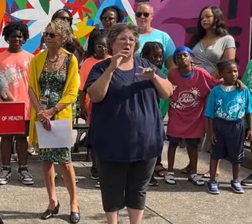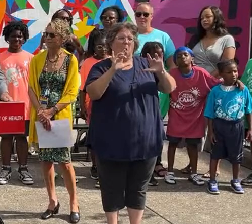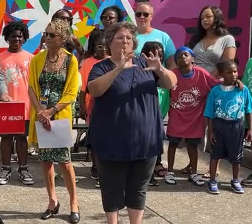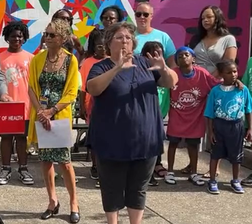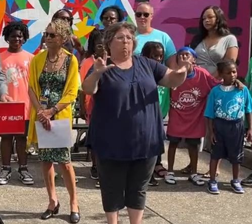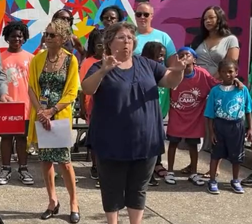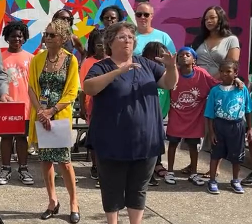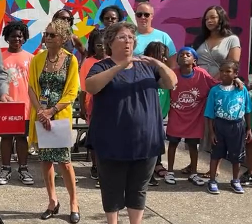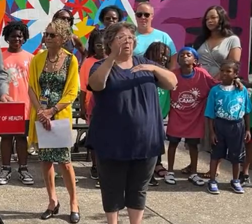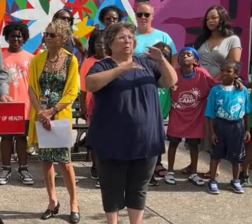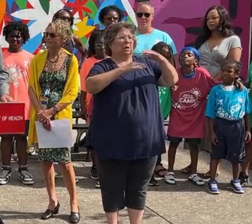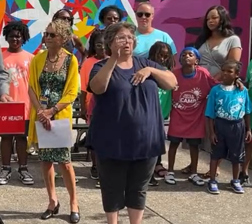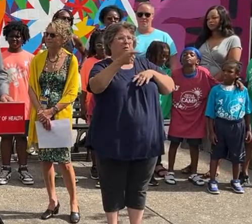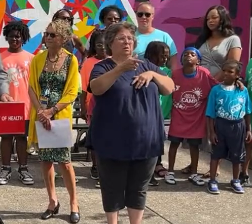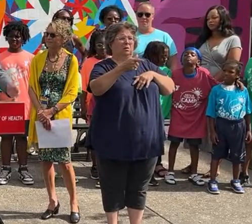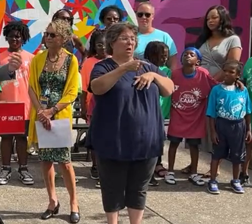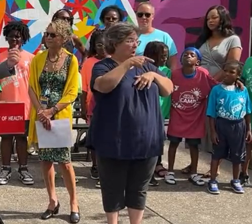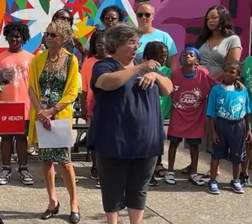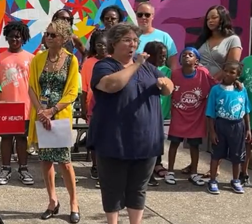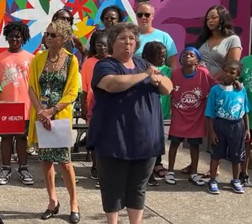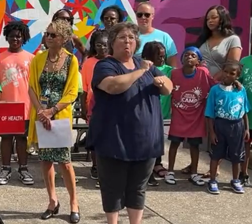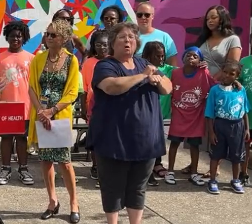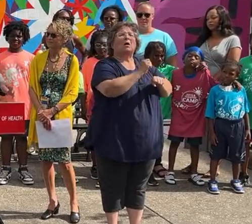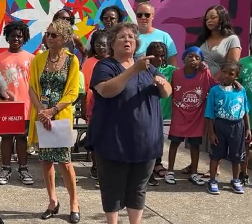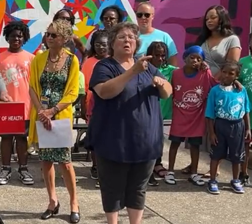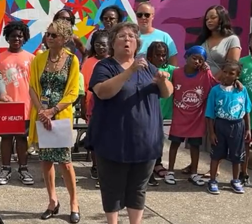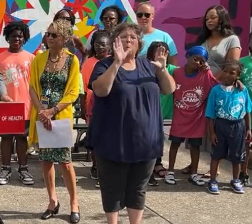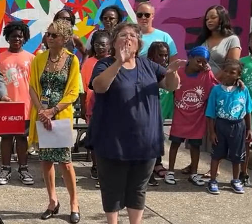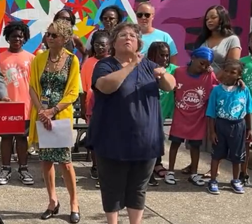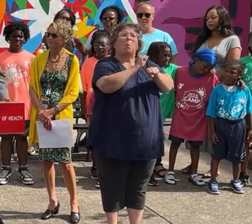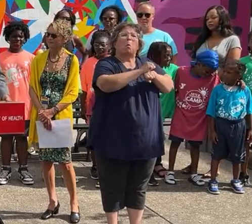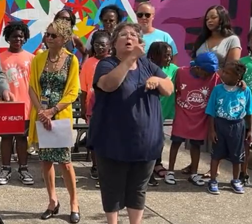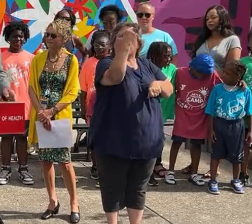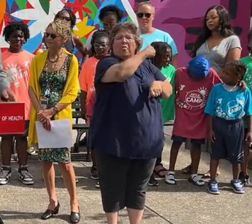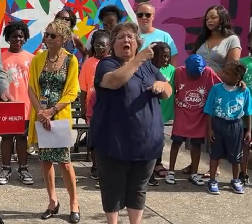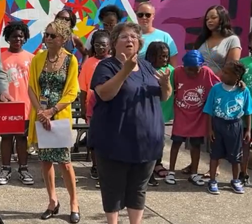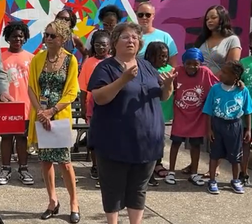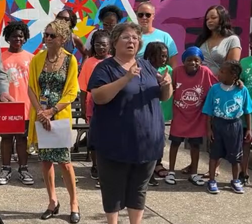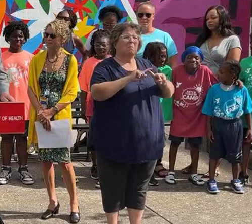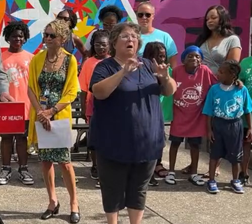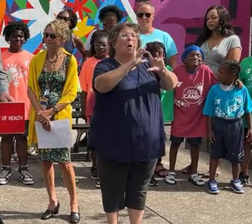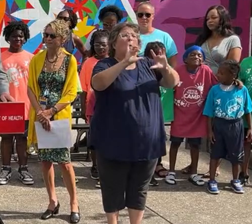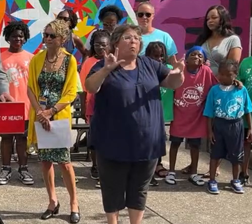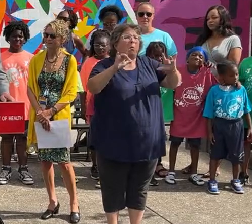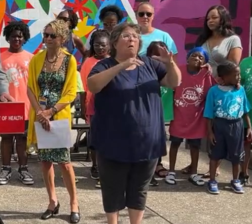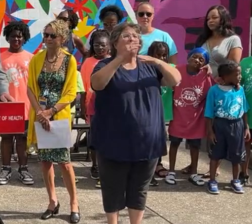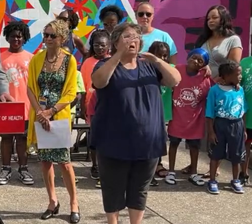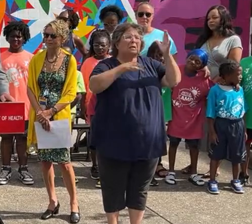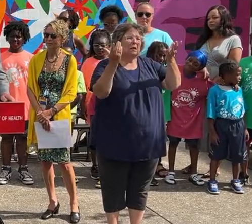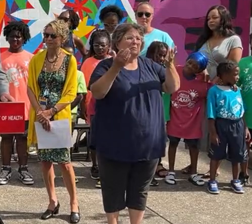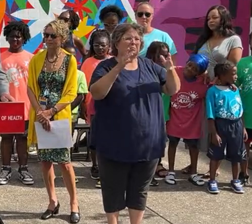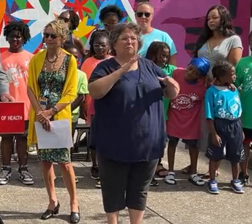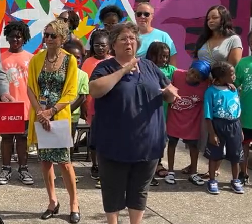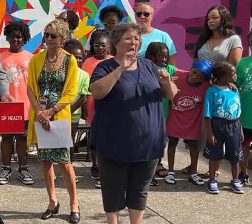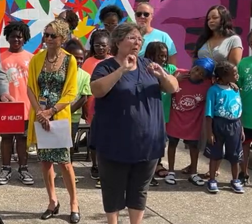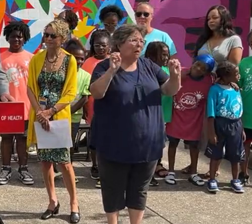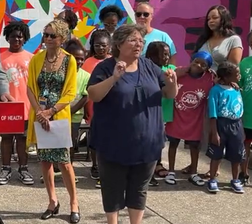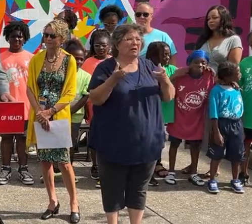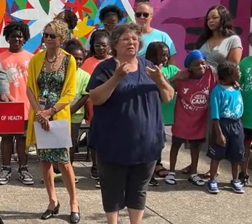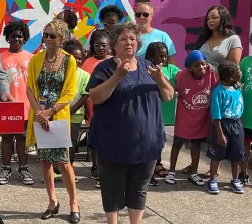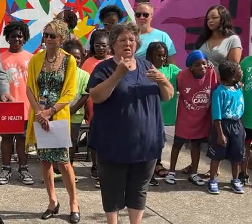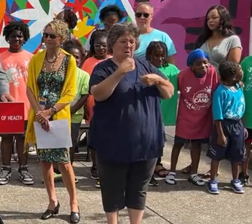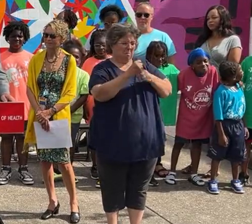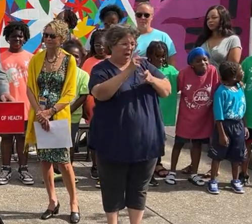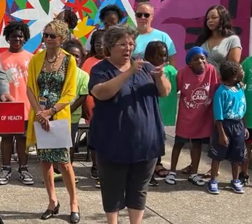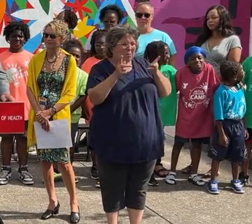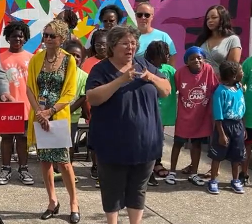building that does incredible work, and you'll hear more about that from Dr. Burstein in just a moment, but making it a